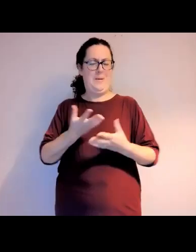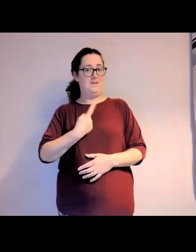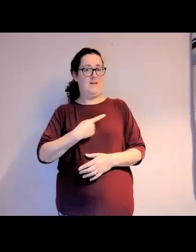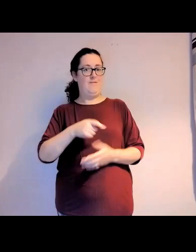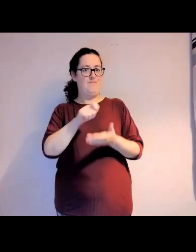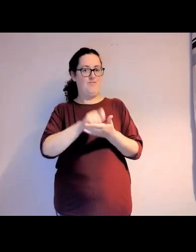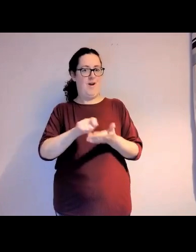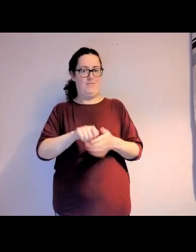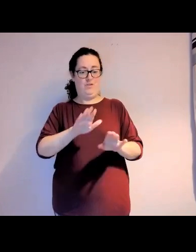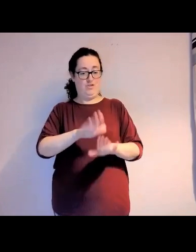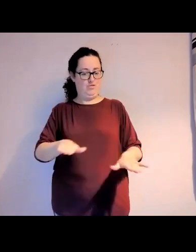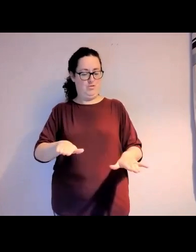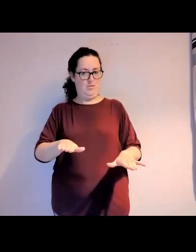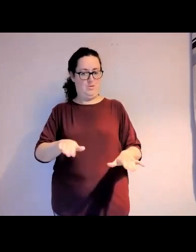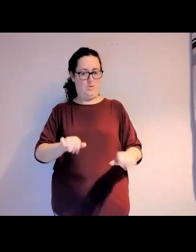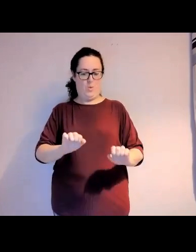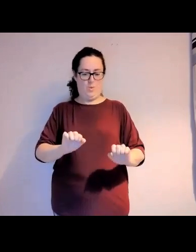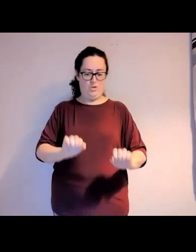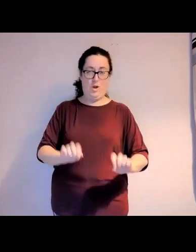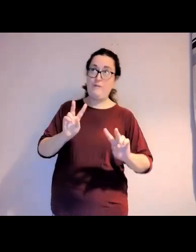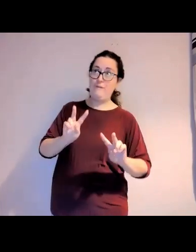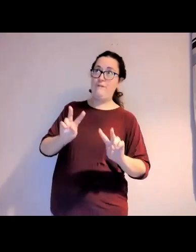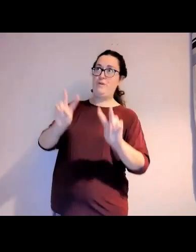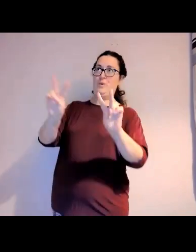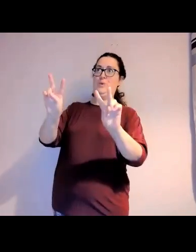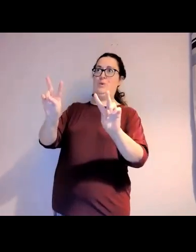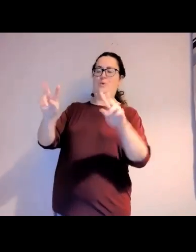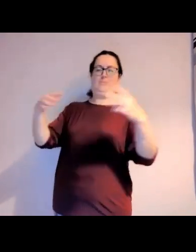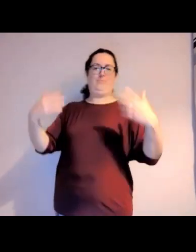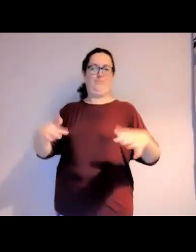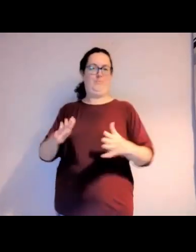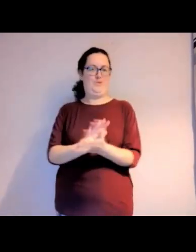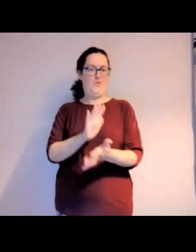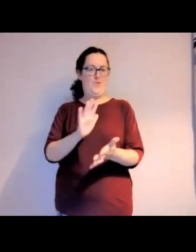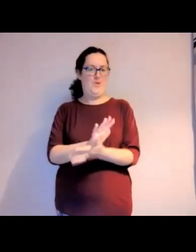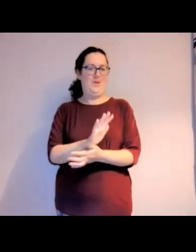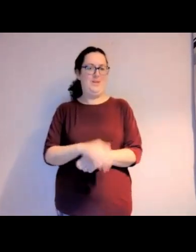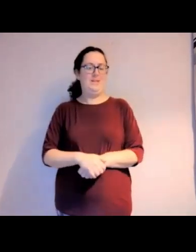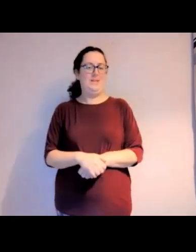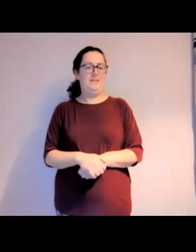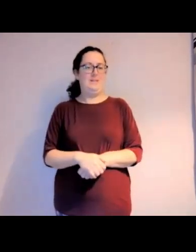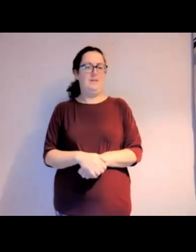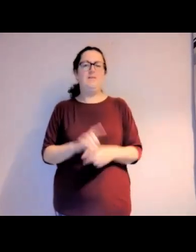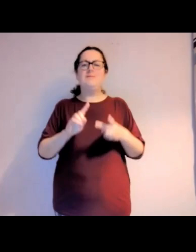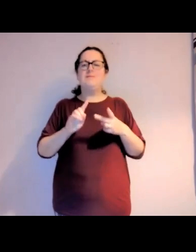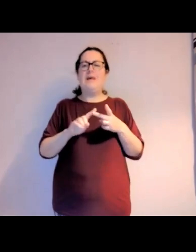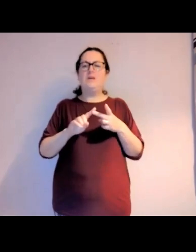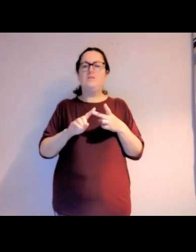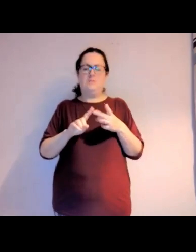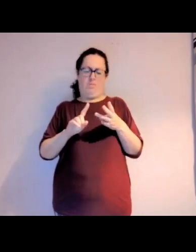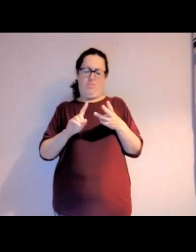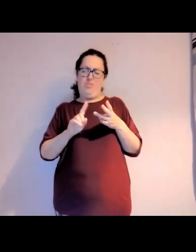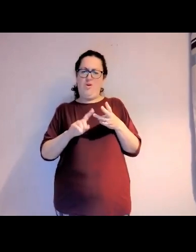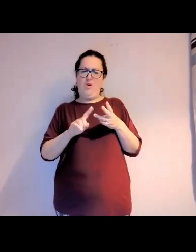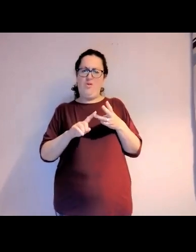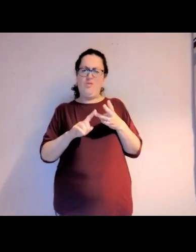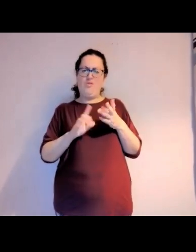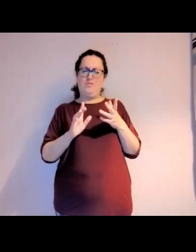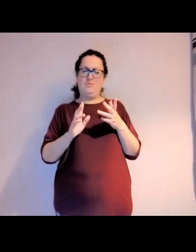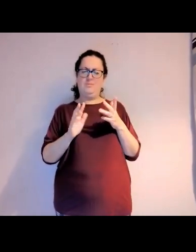enjoyed the child's eye view of the world in the first one, but also in the second and third poem, that